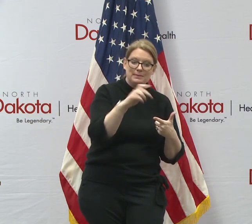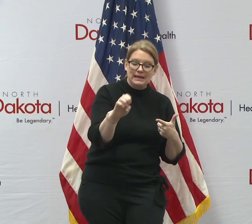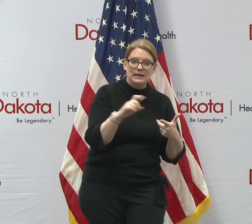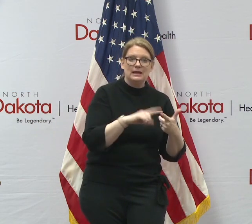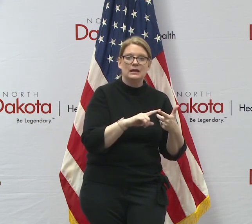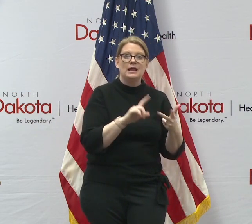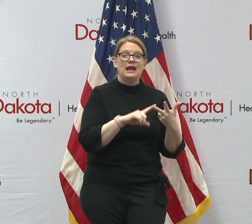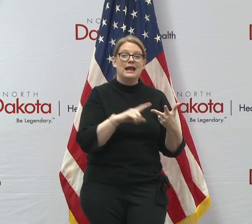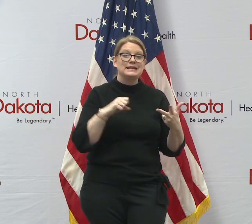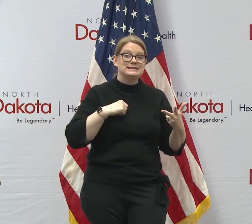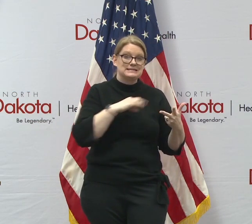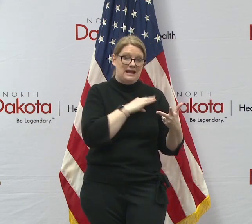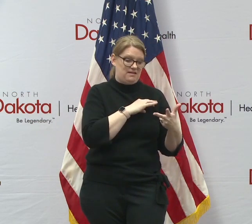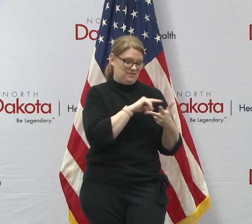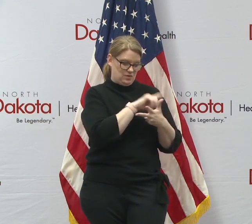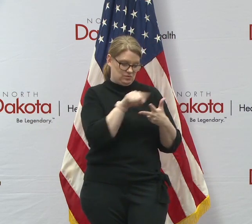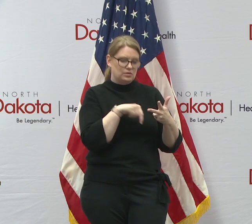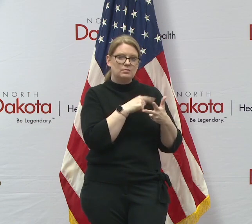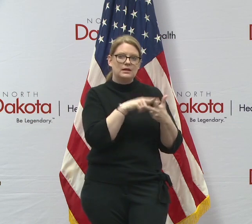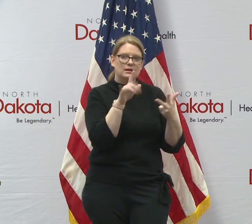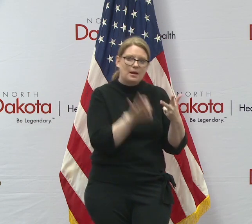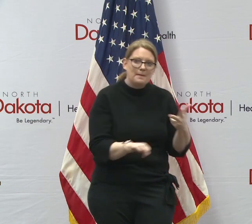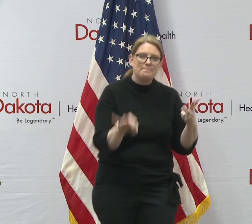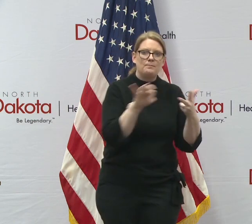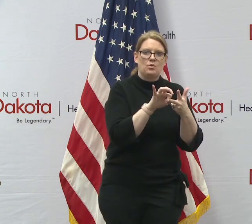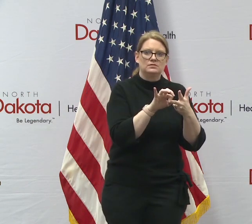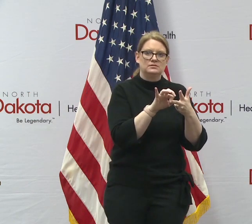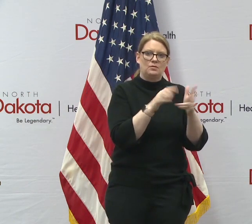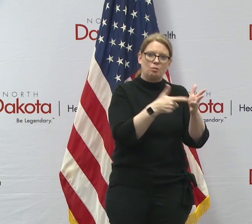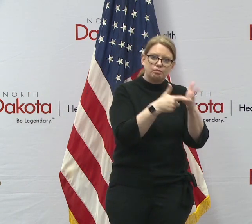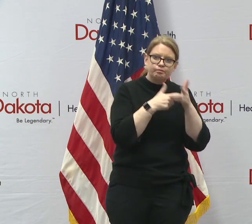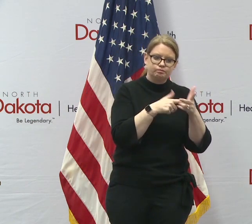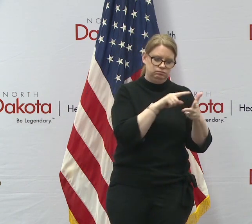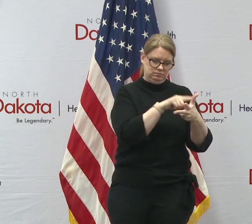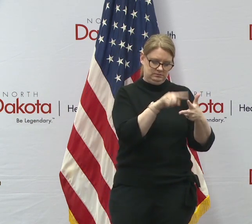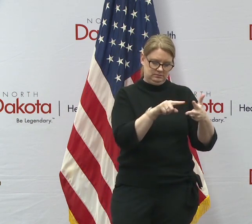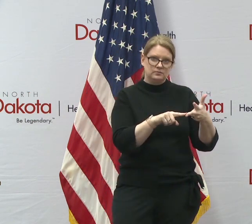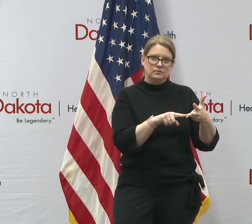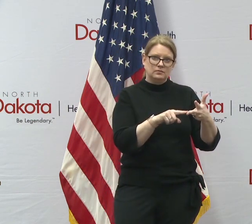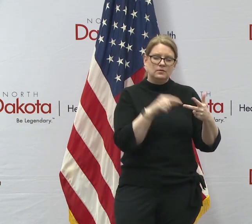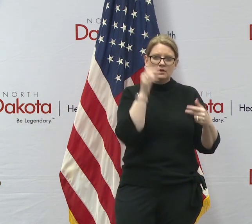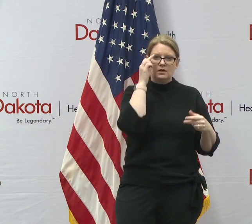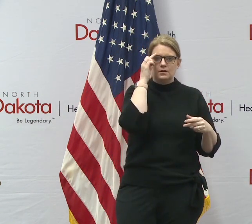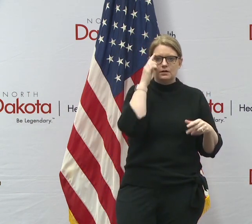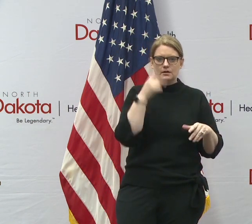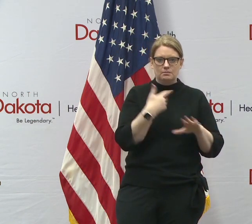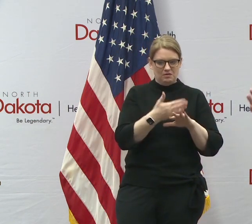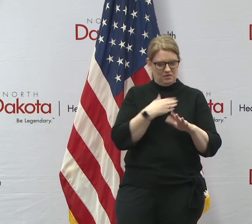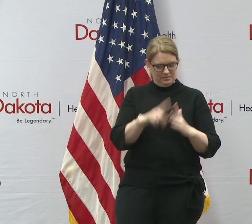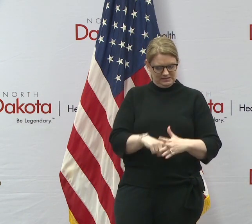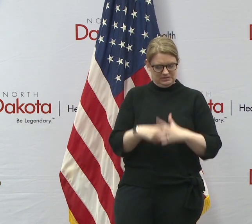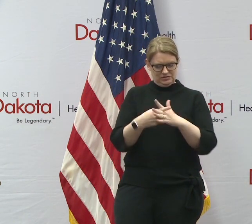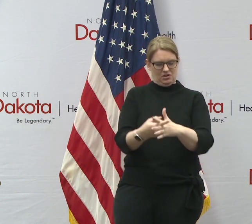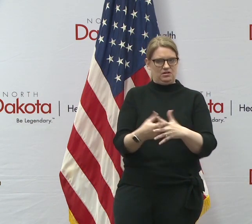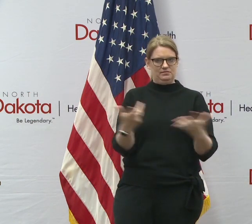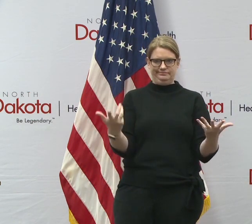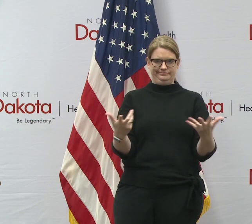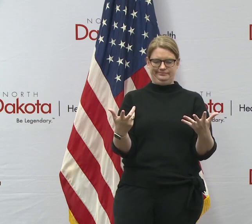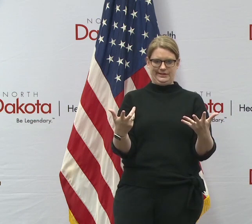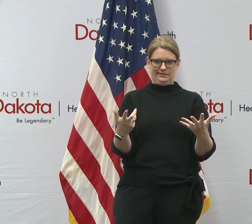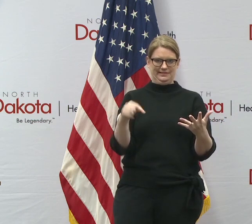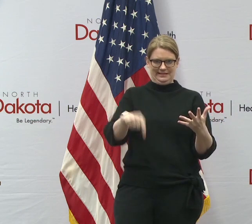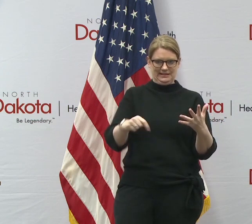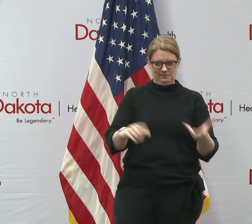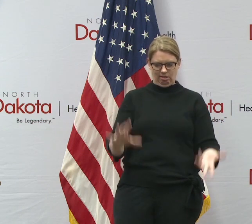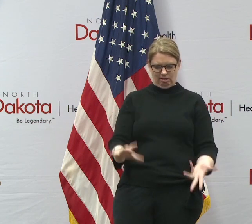means qualified staffing. And so we know that going into this thing, before we even got into the whole COVID